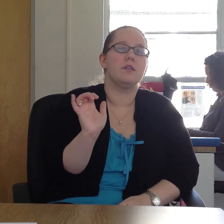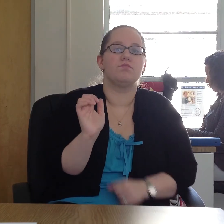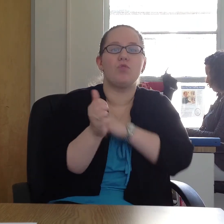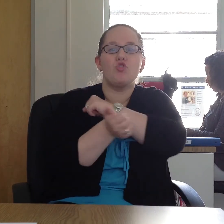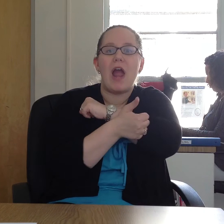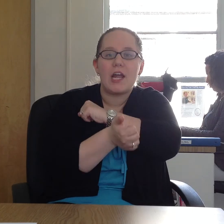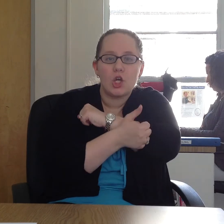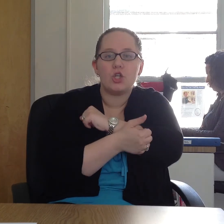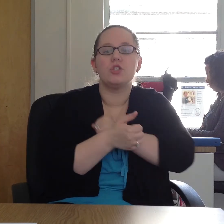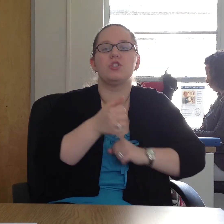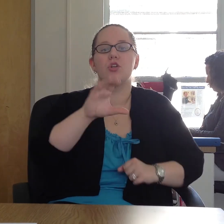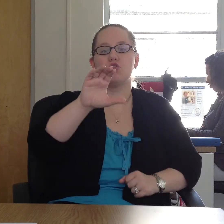foods.